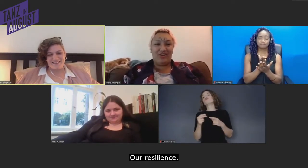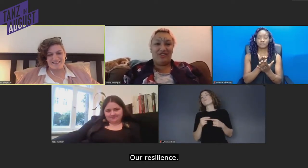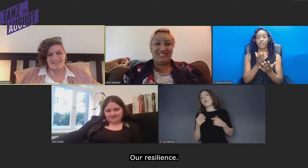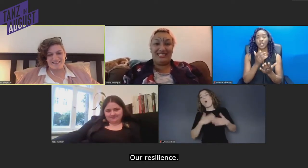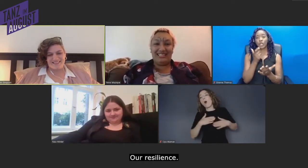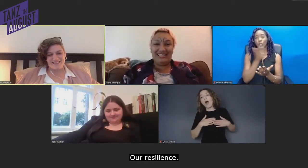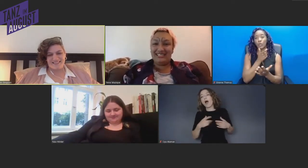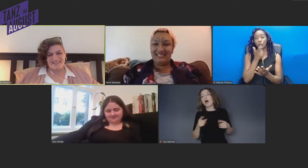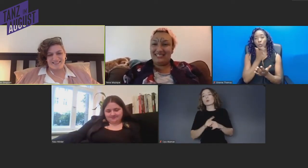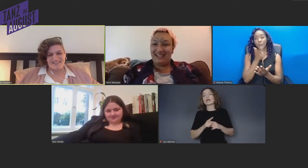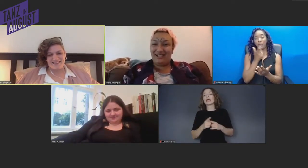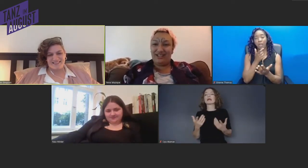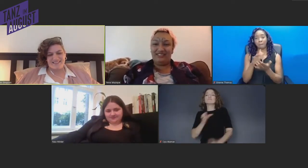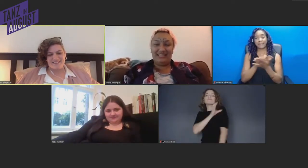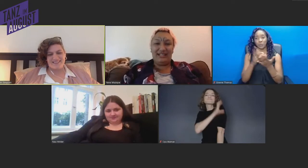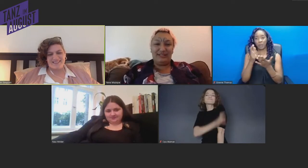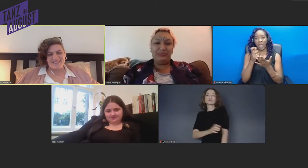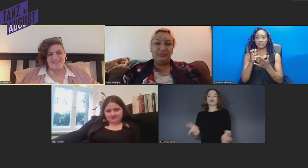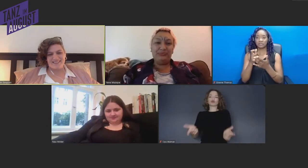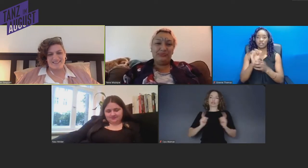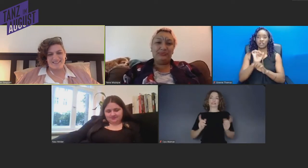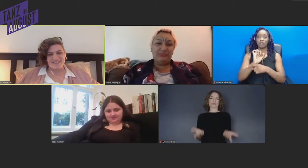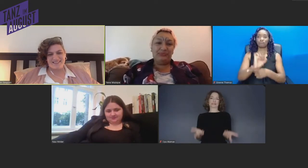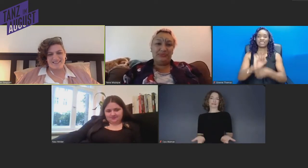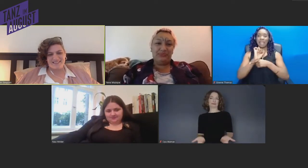our resilience, yeah.